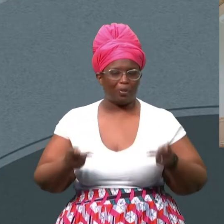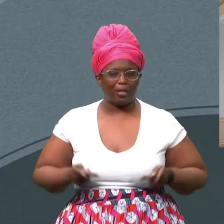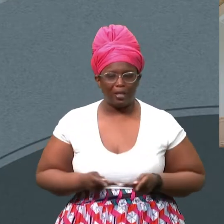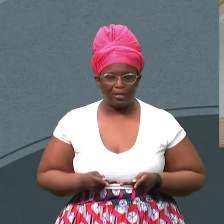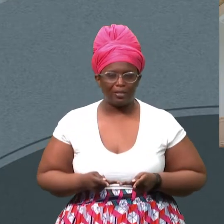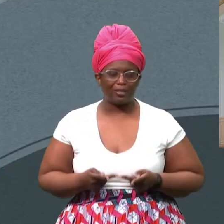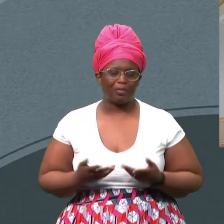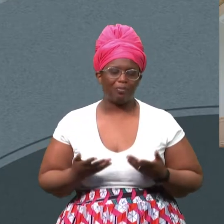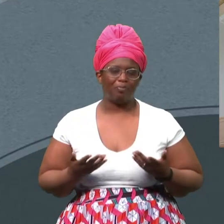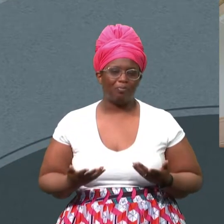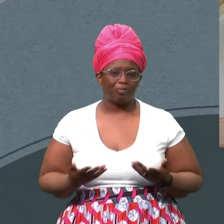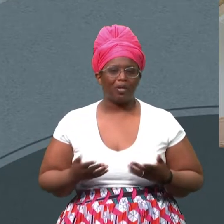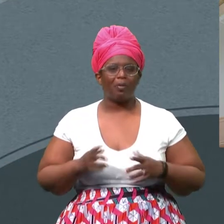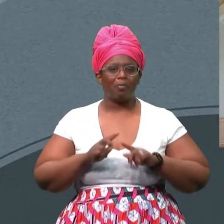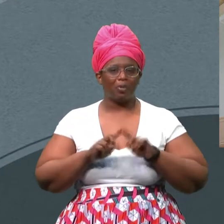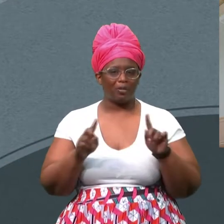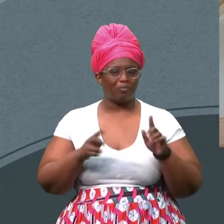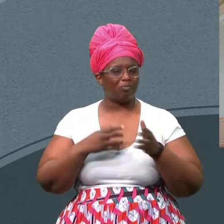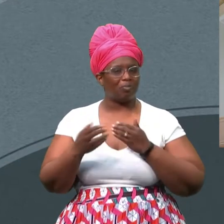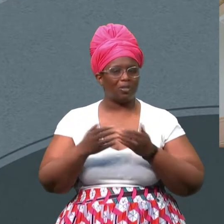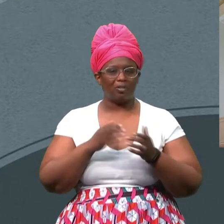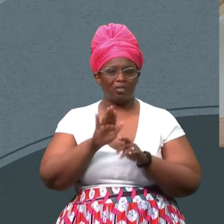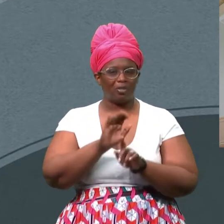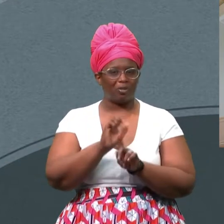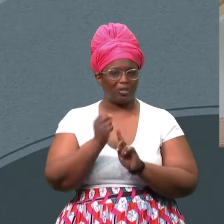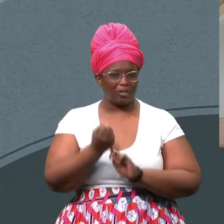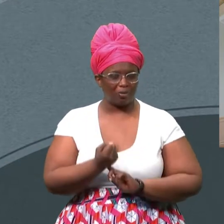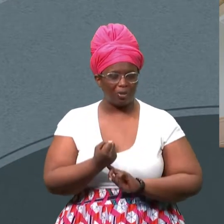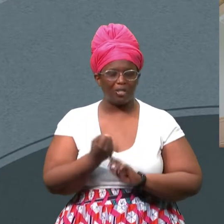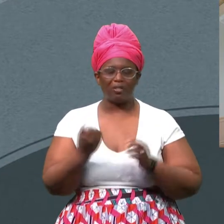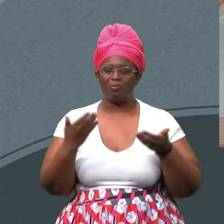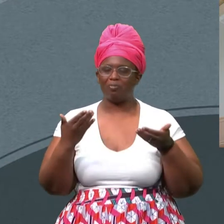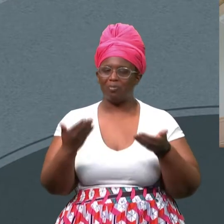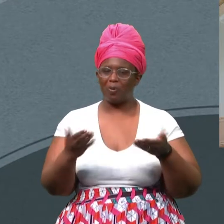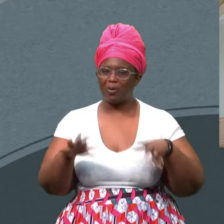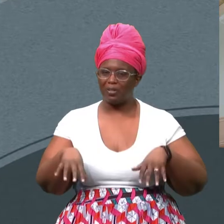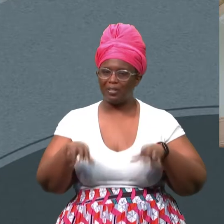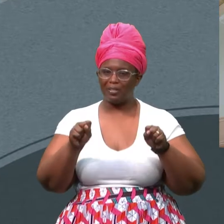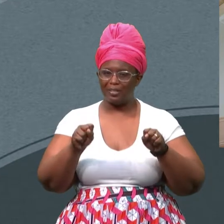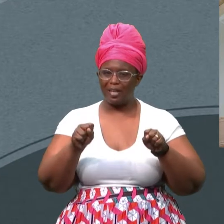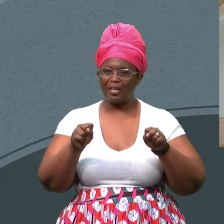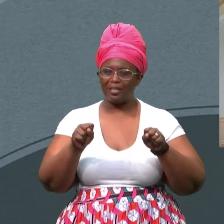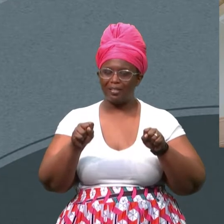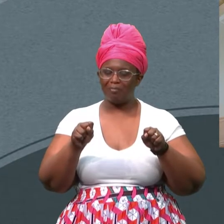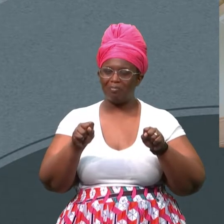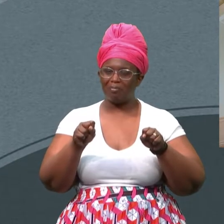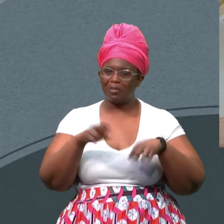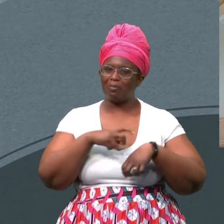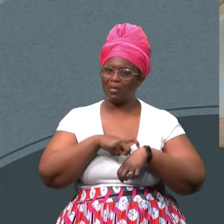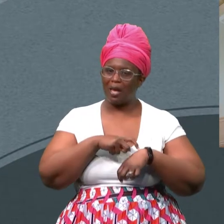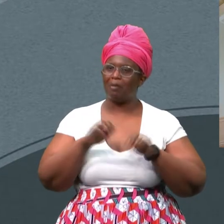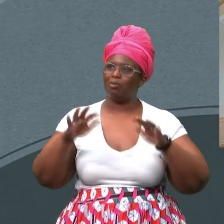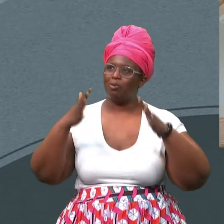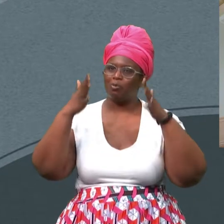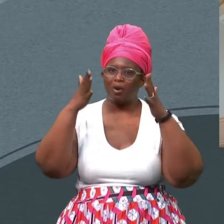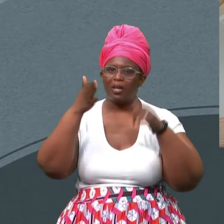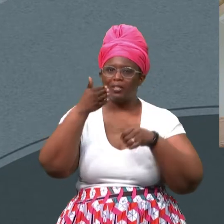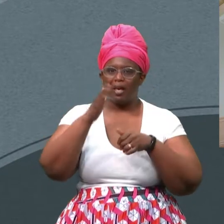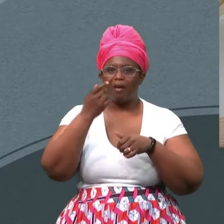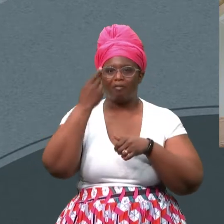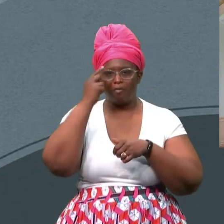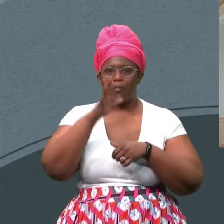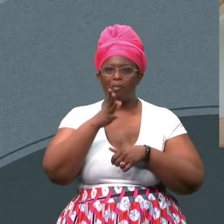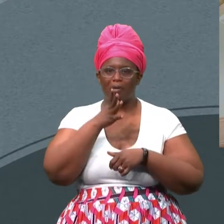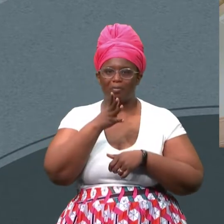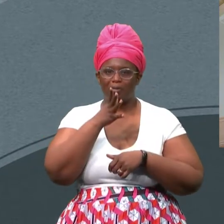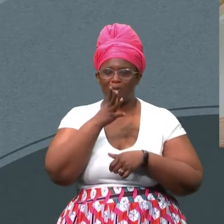But whatever space you find yourself in today, take a moment and give God thanks and praise for our mothers. And so come on,